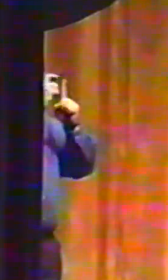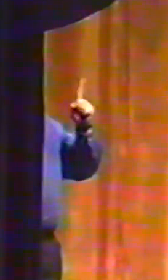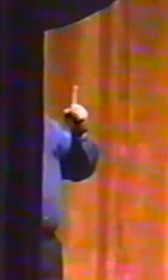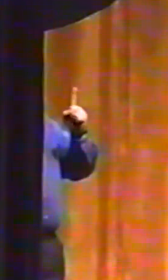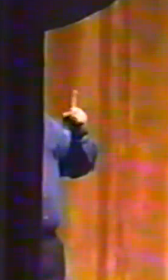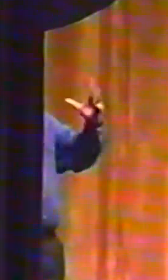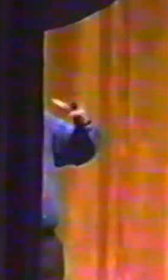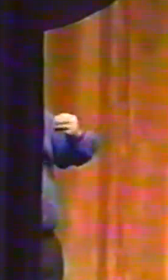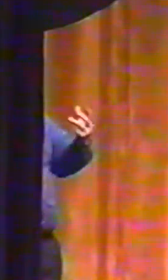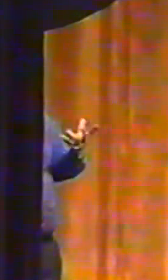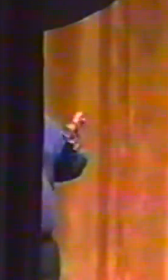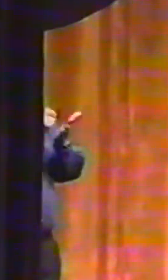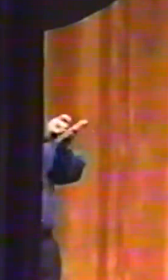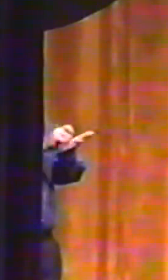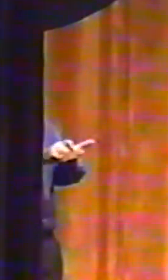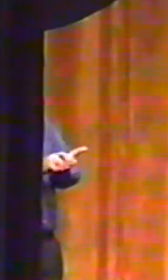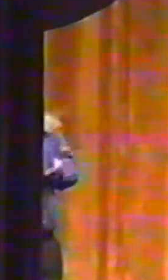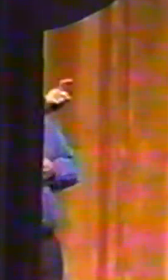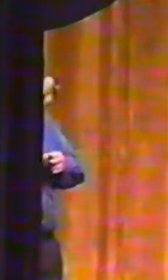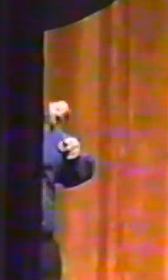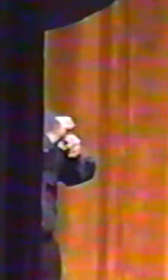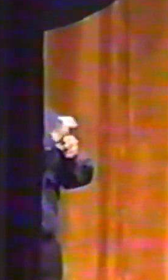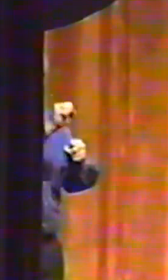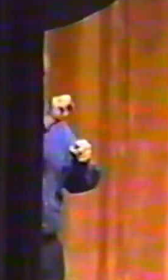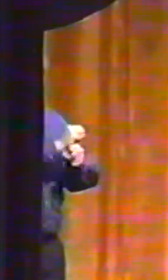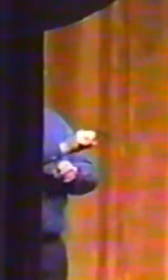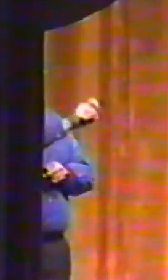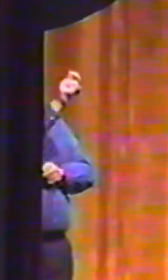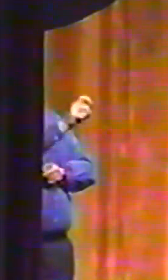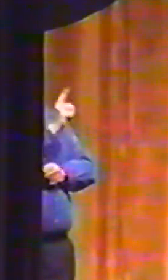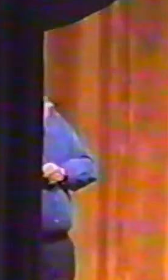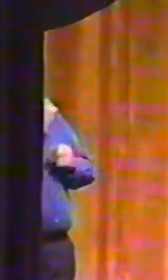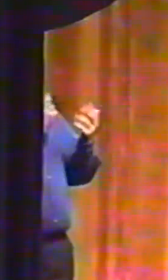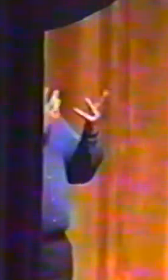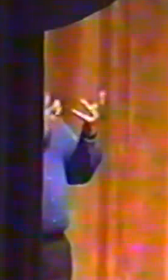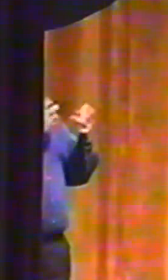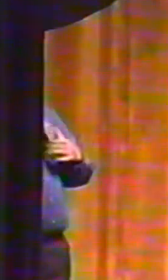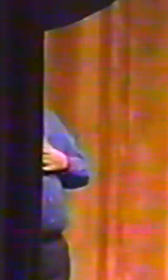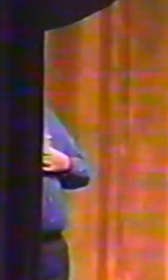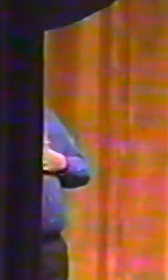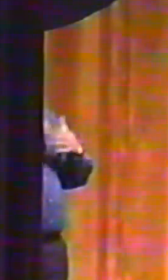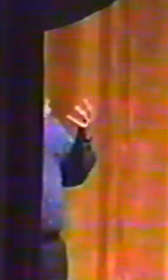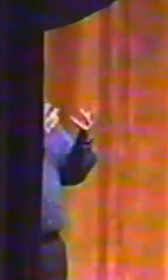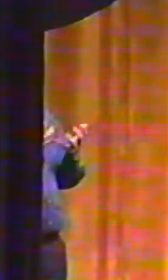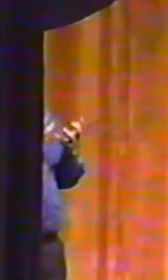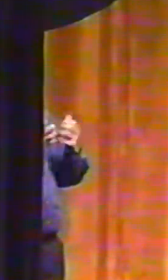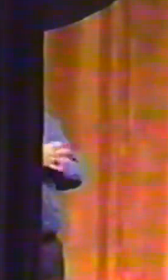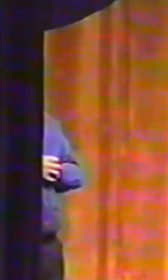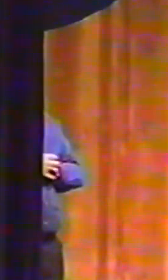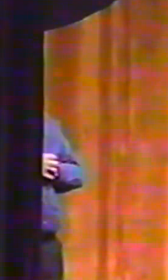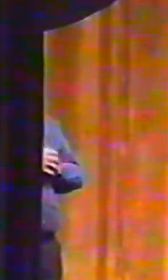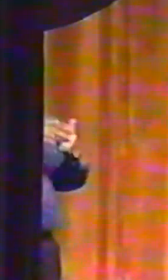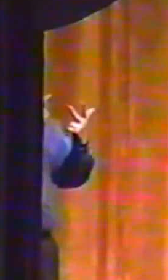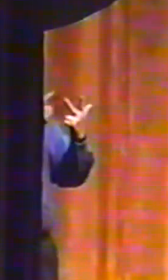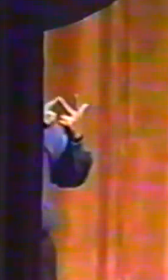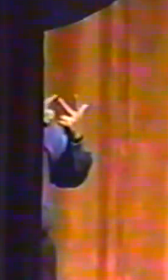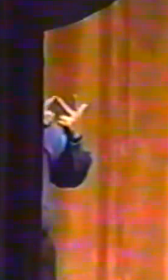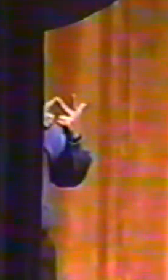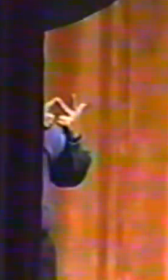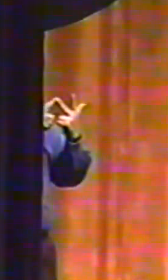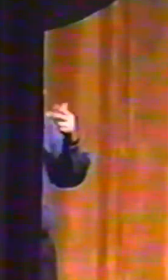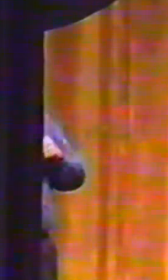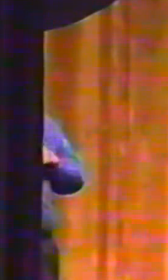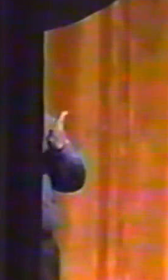In other words, you have to work at it, and you have to really want it. Tip number three for journalists is